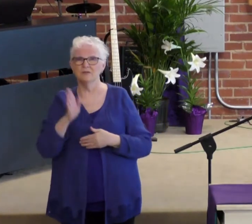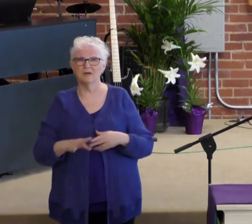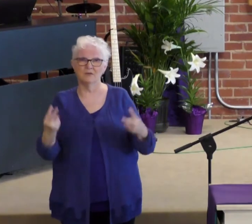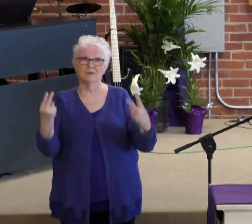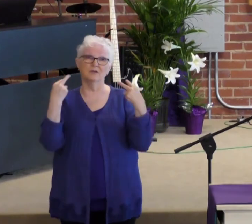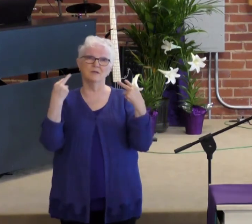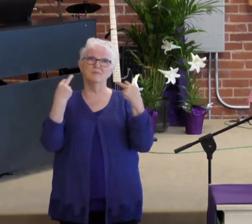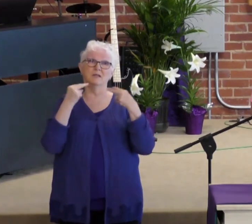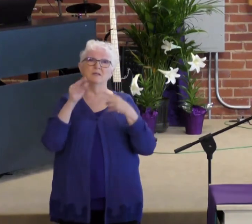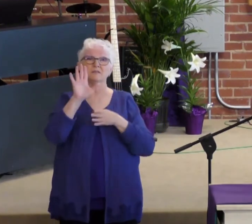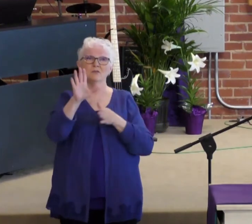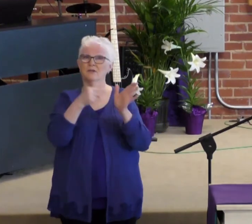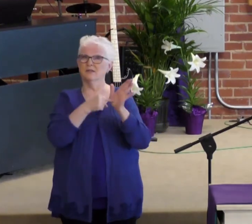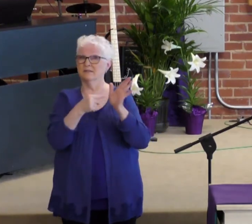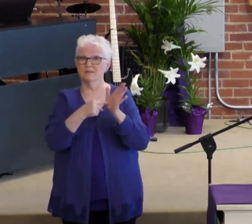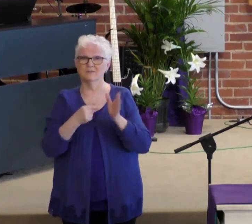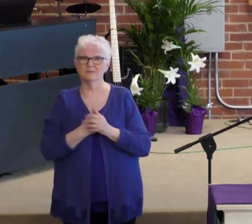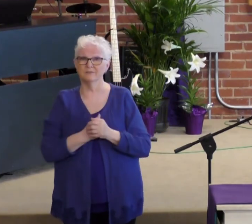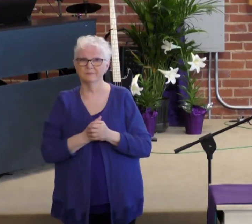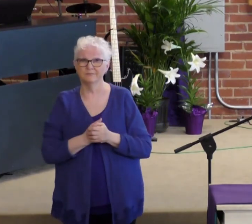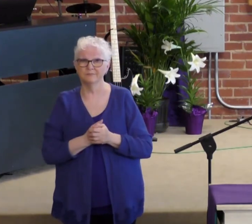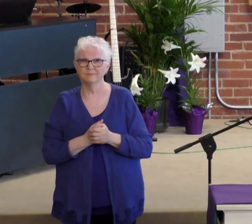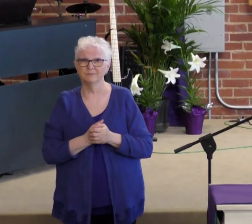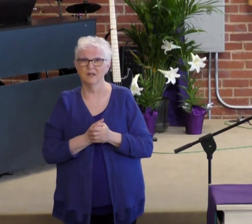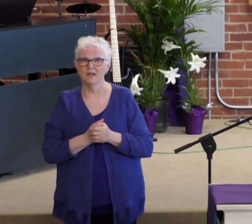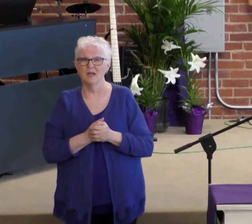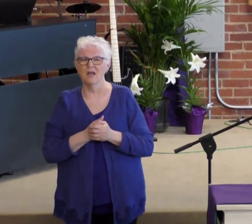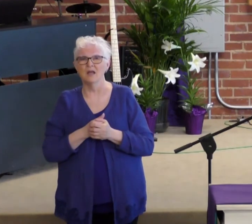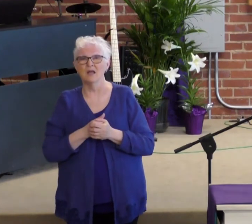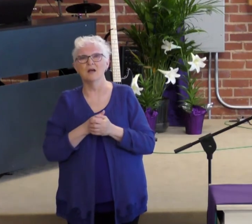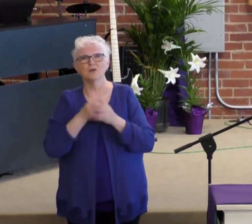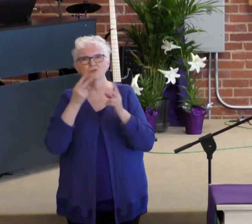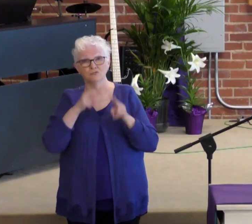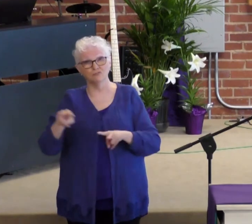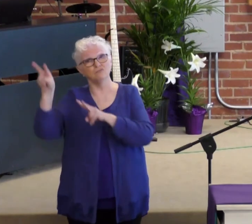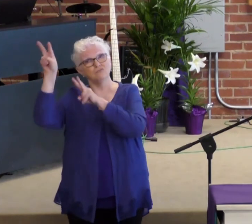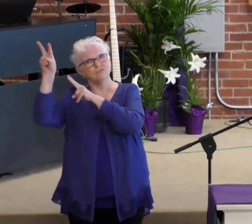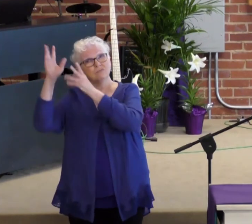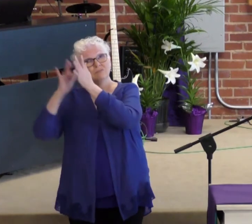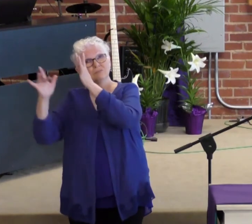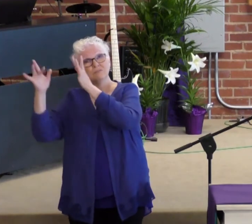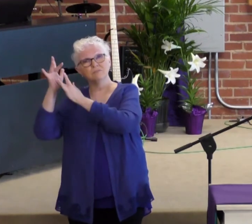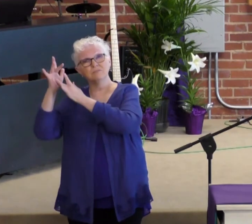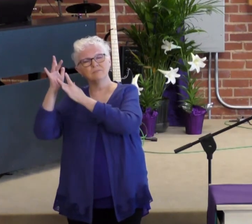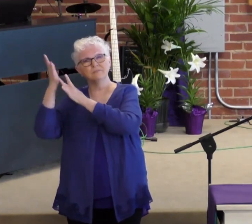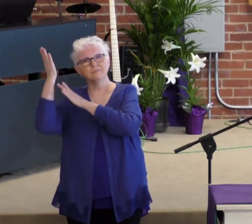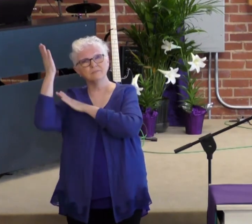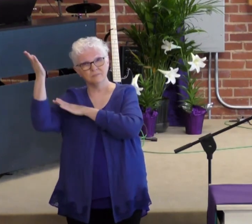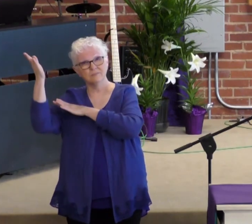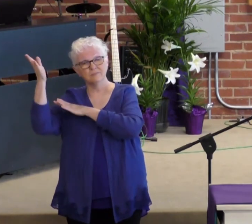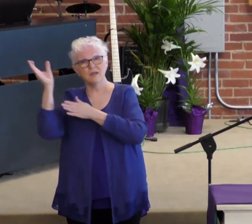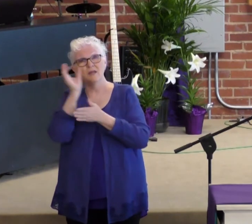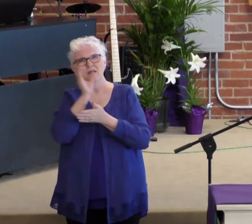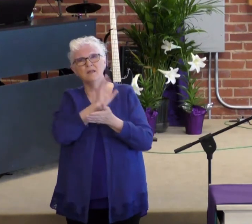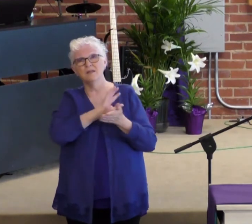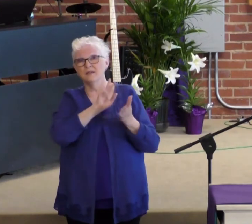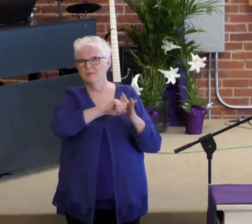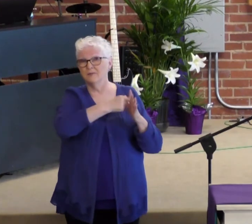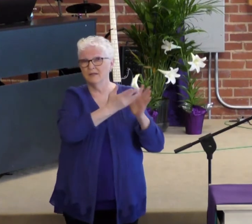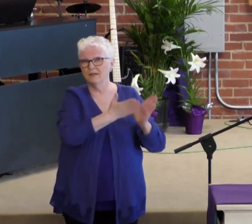your example. And everybody ought to be saying the same thing, looking unto Jesus, the author and finisher of our